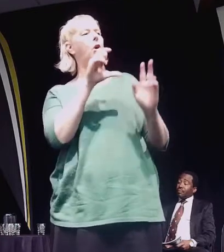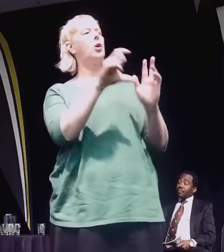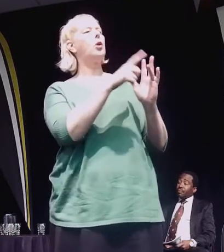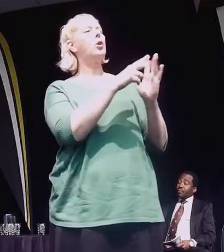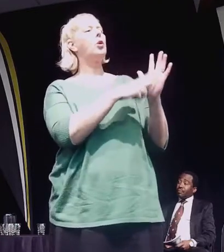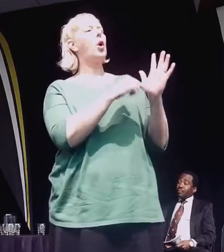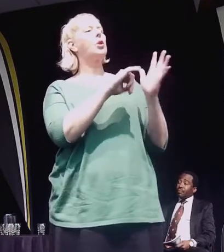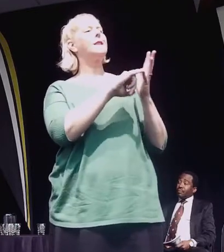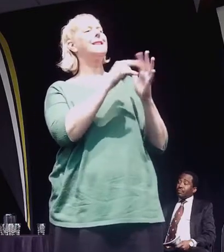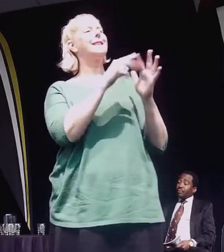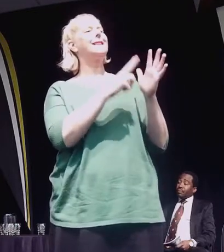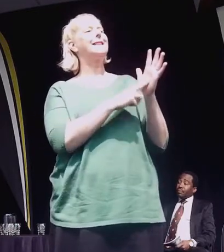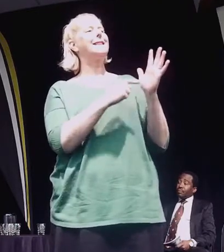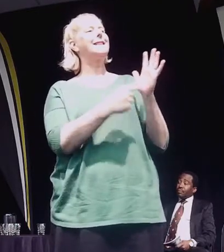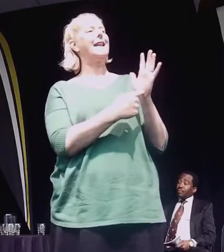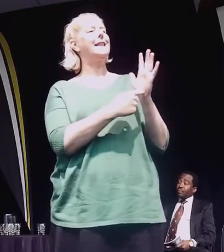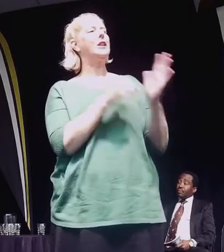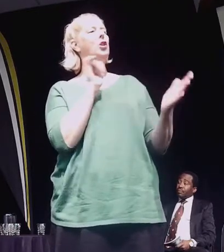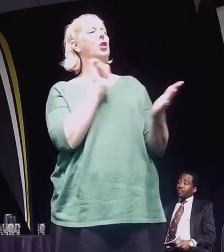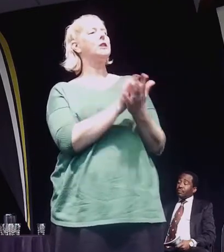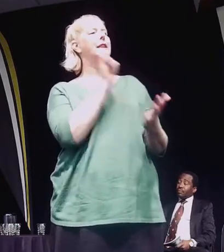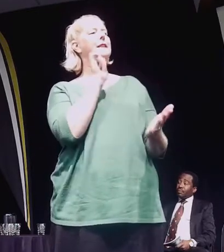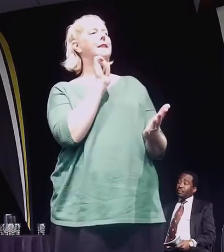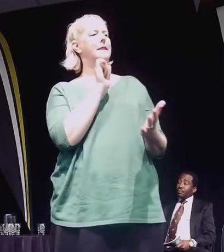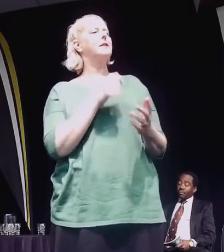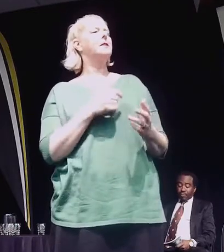the things that people find frustrating